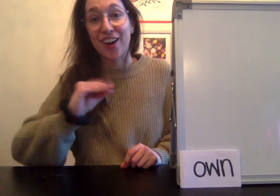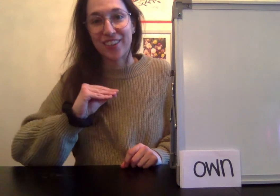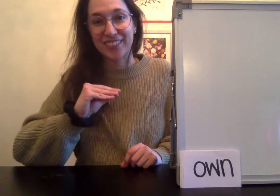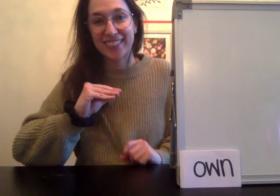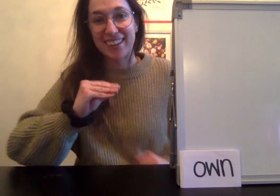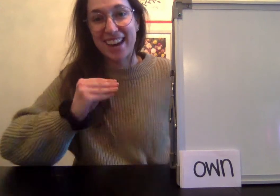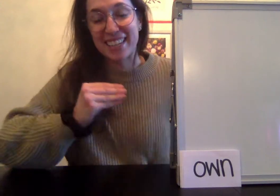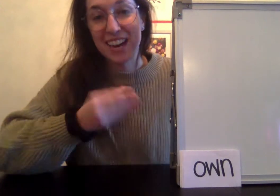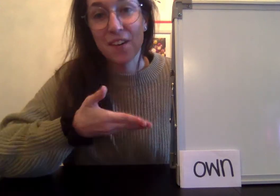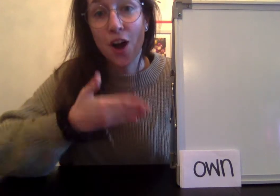Own, get ready, go.